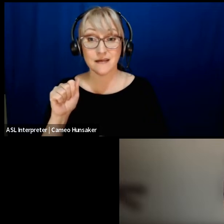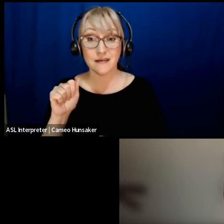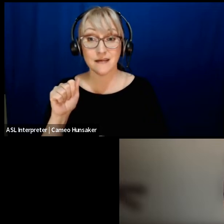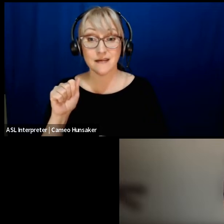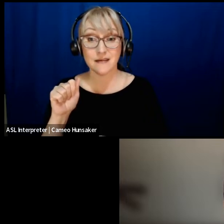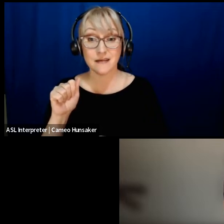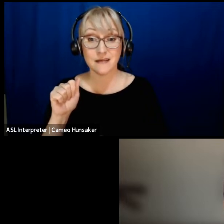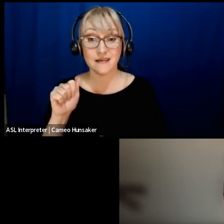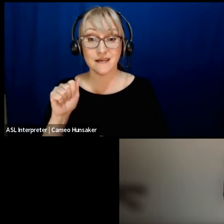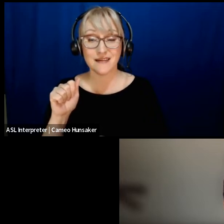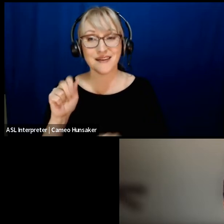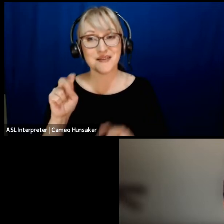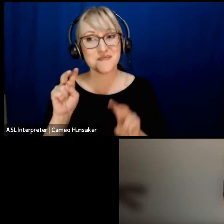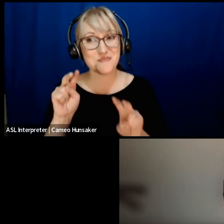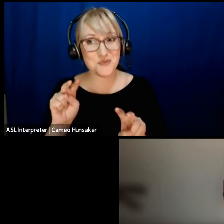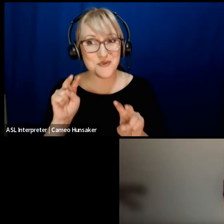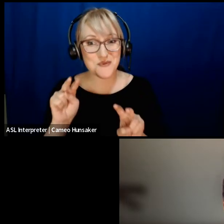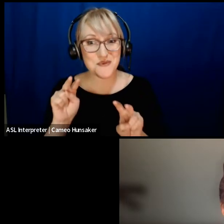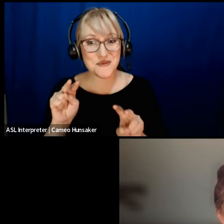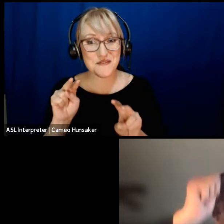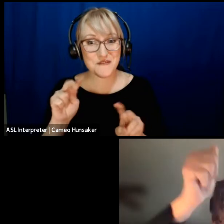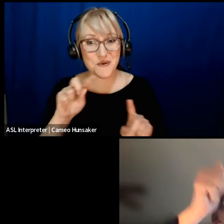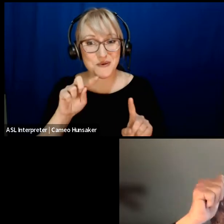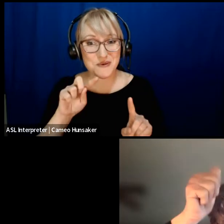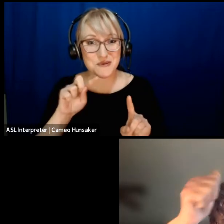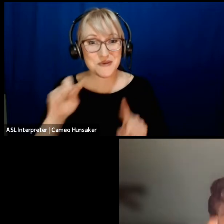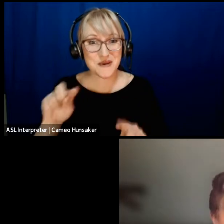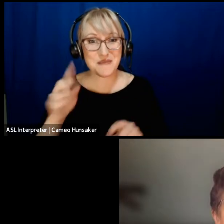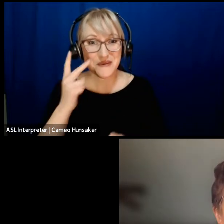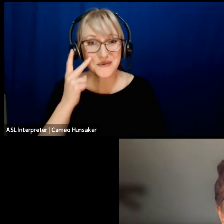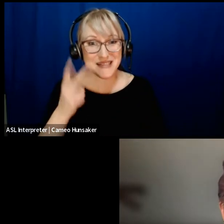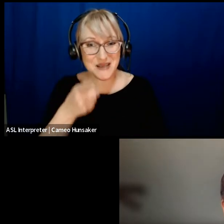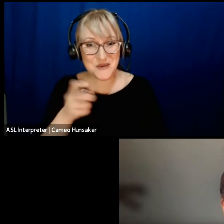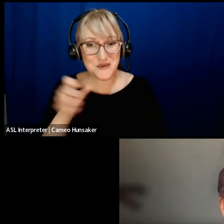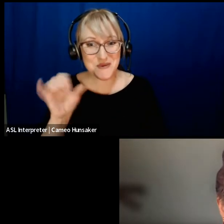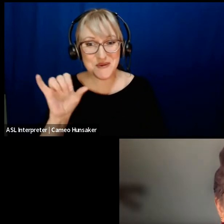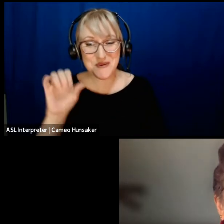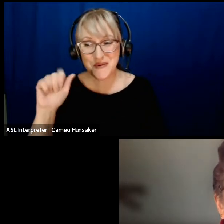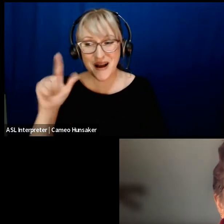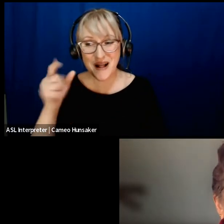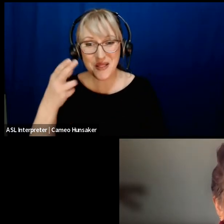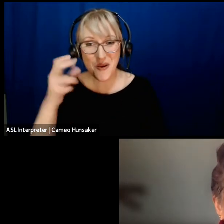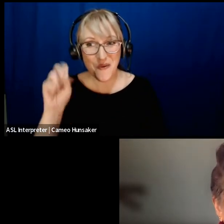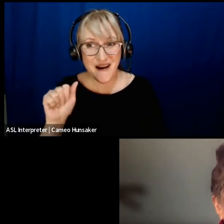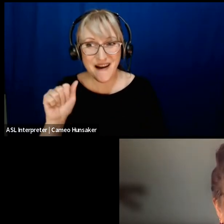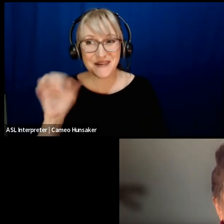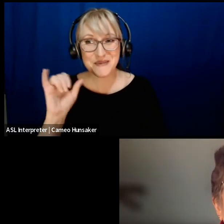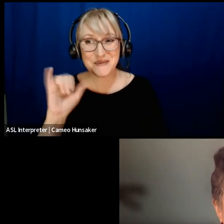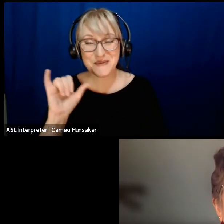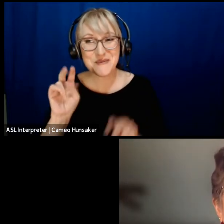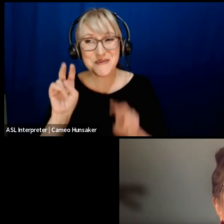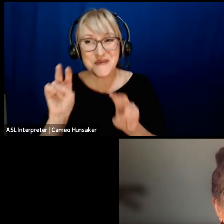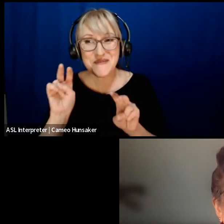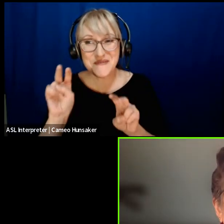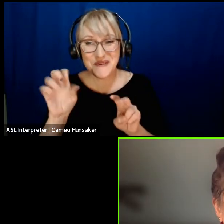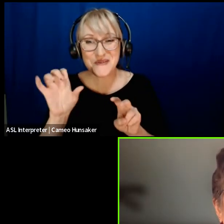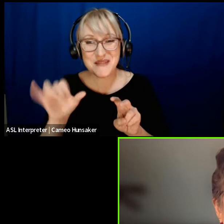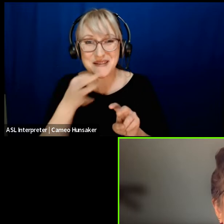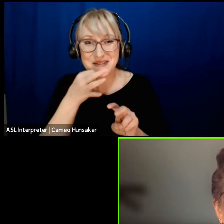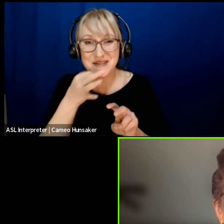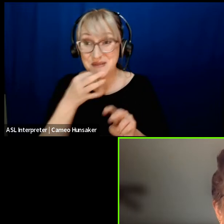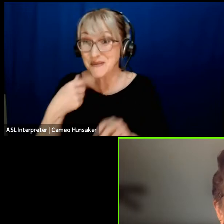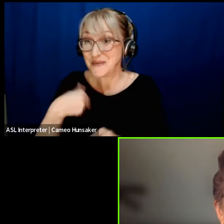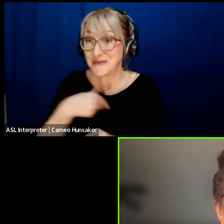And I'm looking forward to coming to see you too. And aloha, Cynthia. Looking forward to that very soon. We are